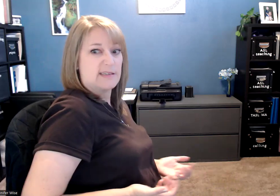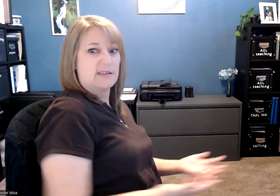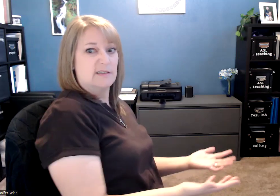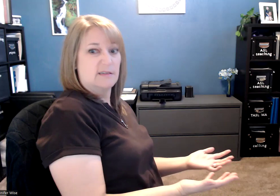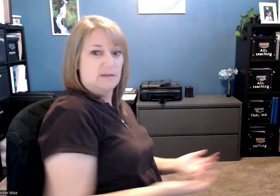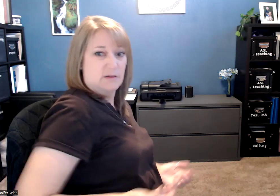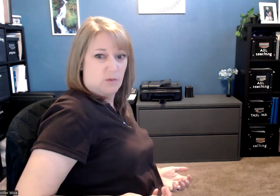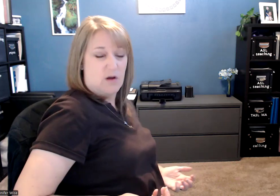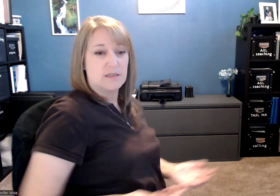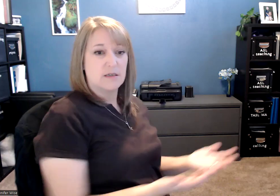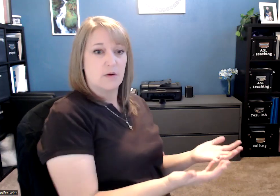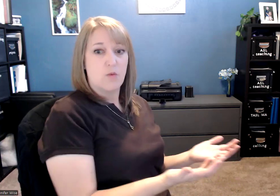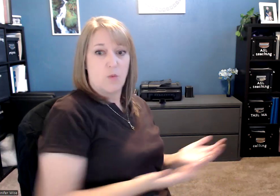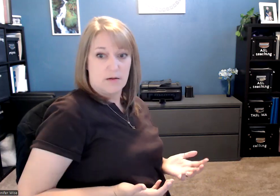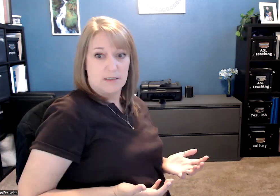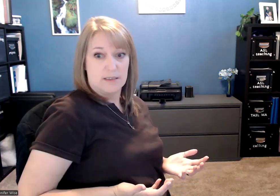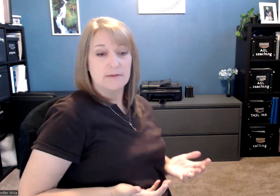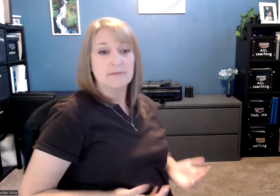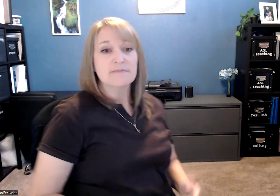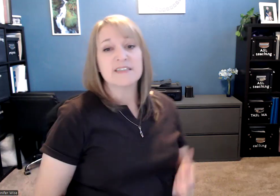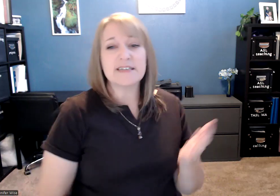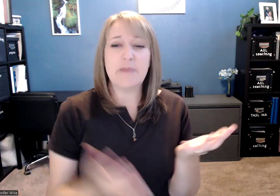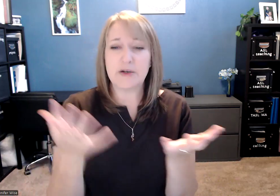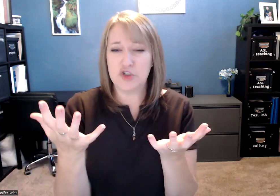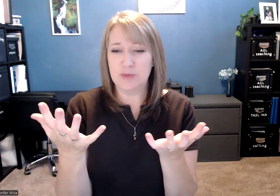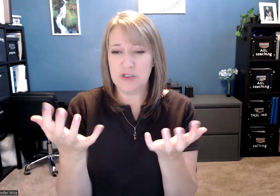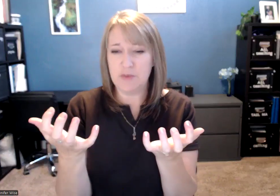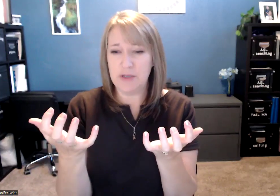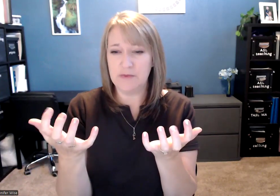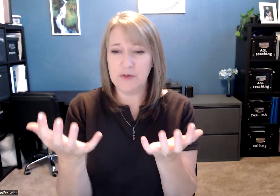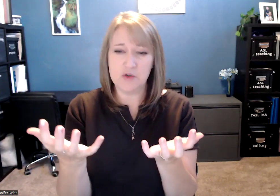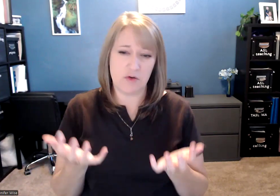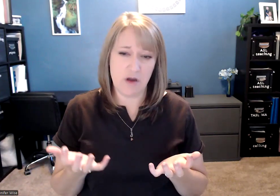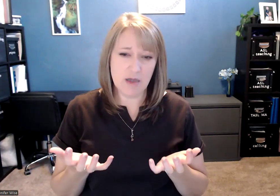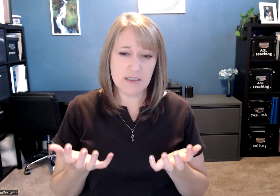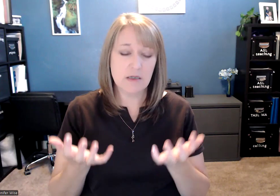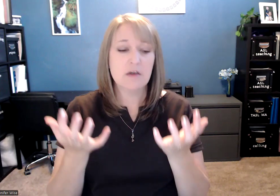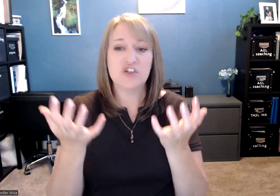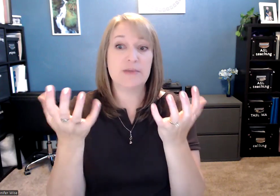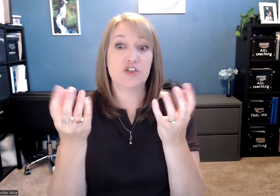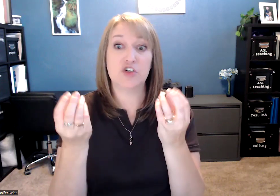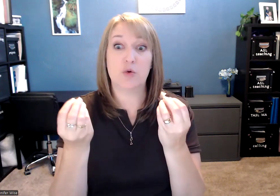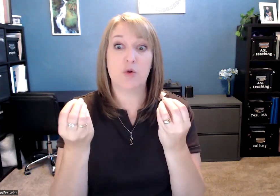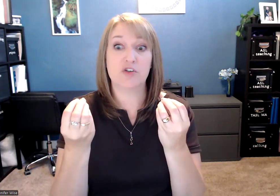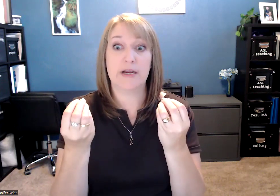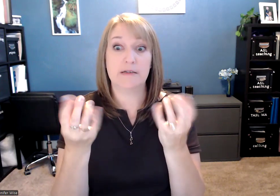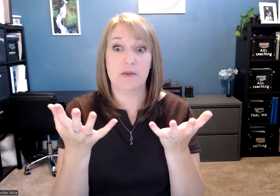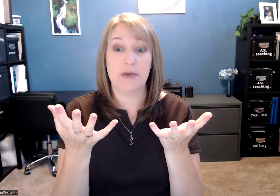waist. Want. Want. Doesn't matter too much if you bend your fingers or not. Just make sure you don't close your hands all the way. It's